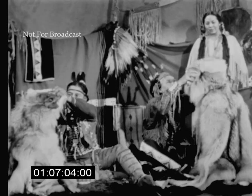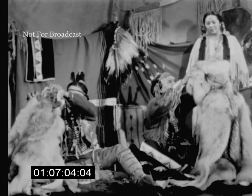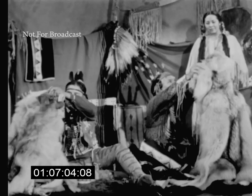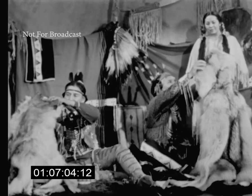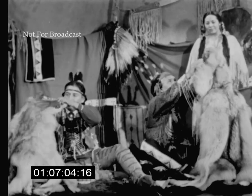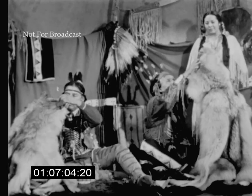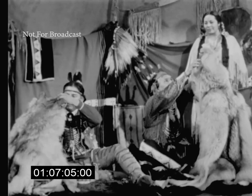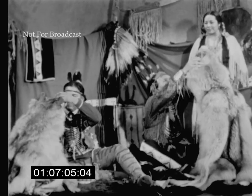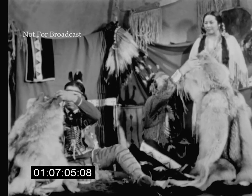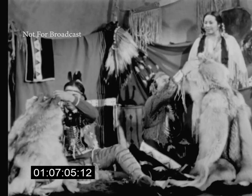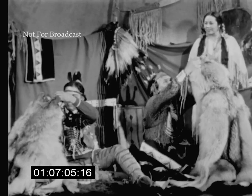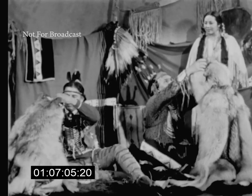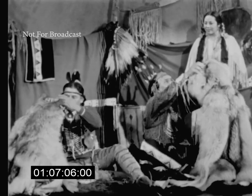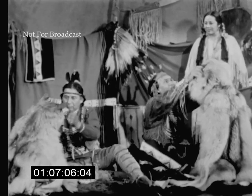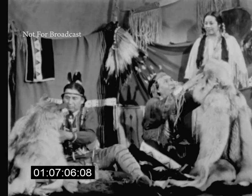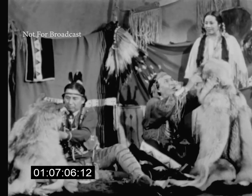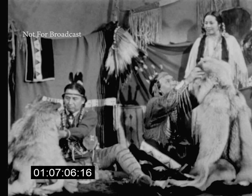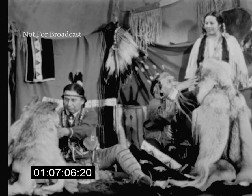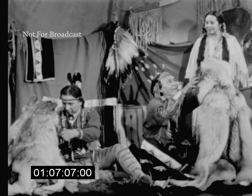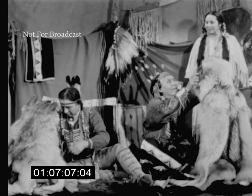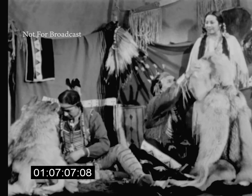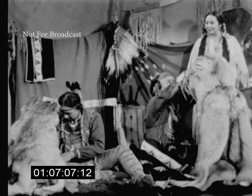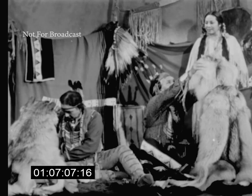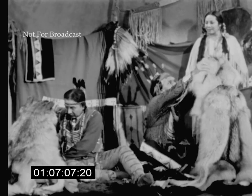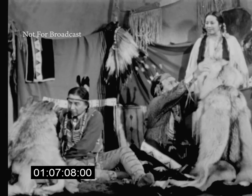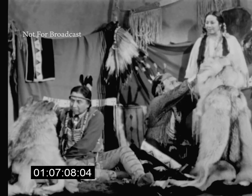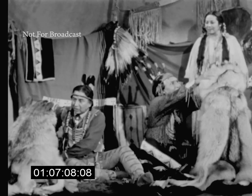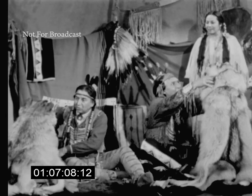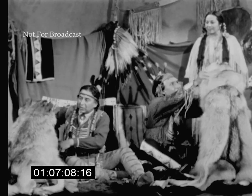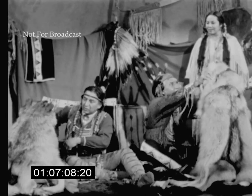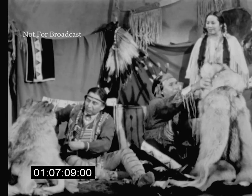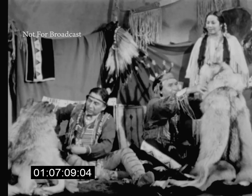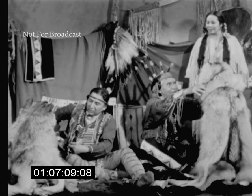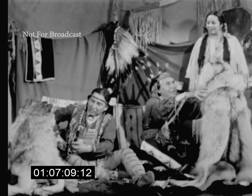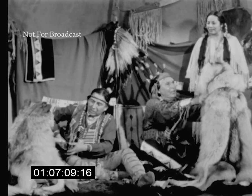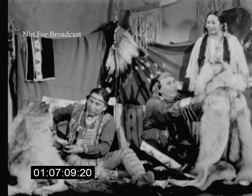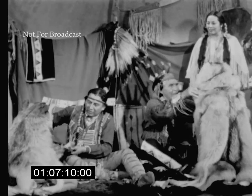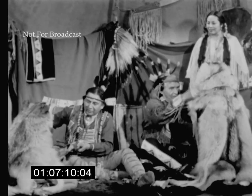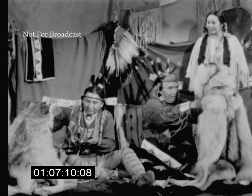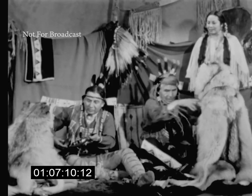Father and the uncle talk to them, tell them what they're going to do. They're going to give them certain bits of information.